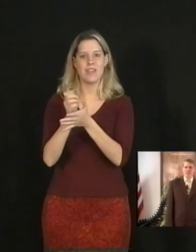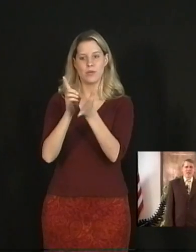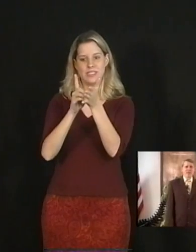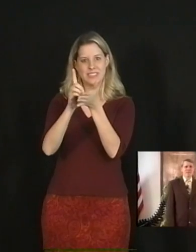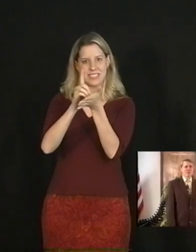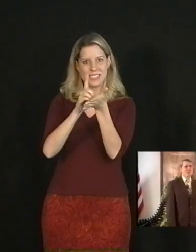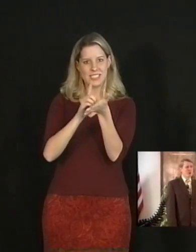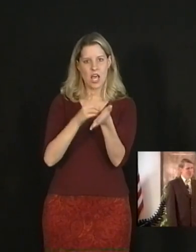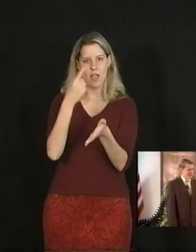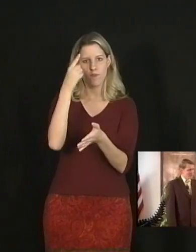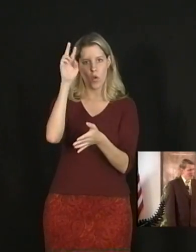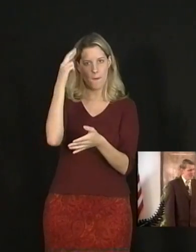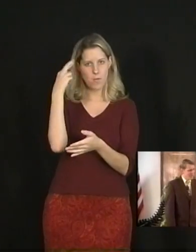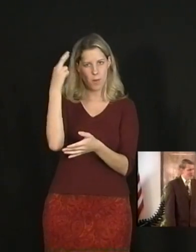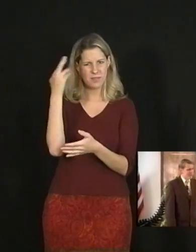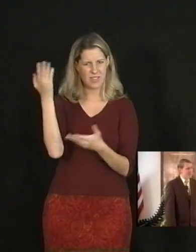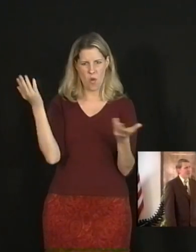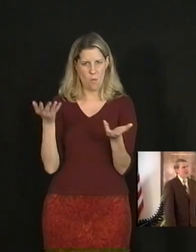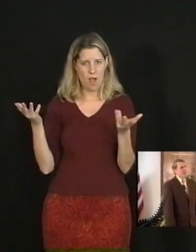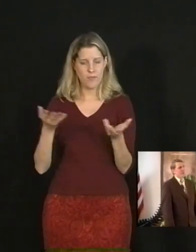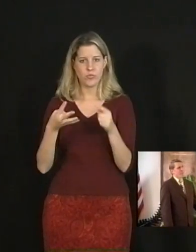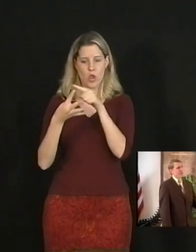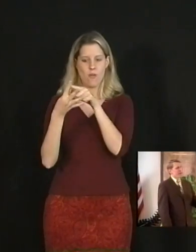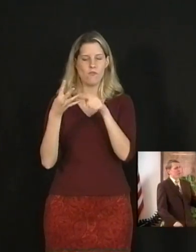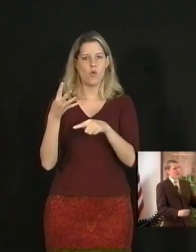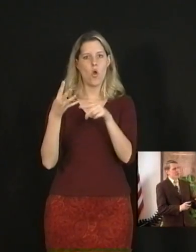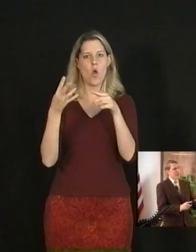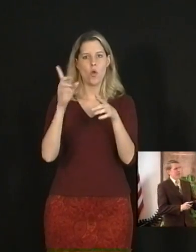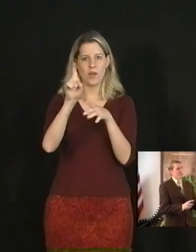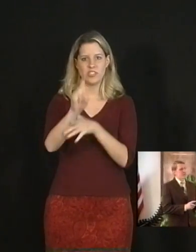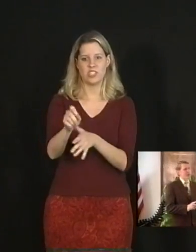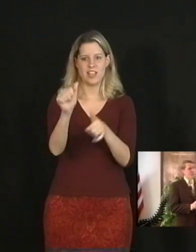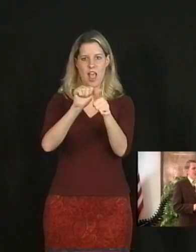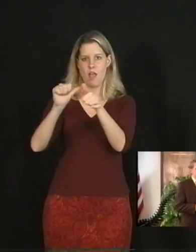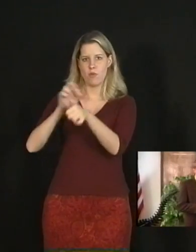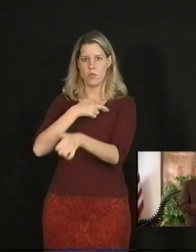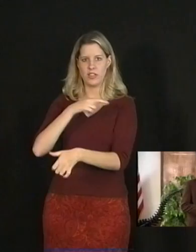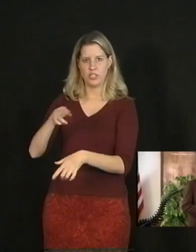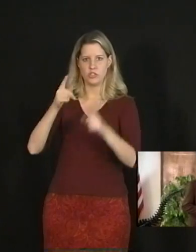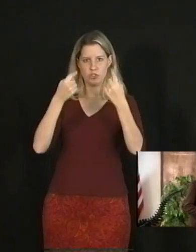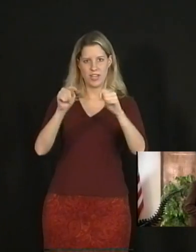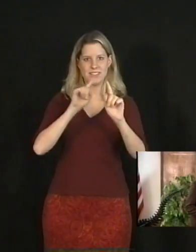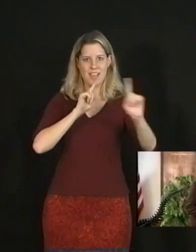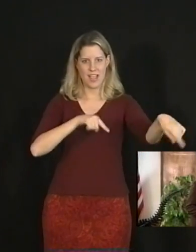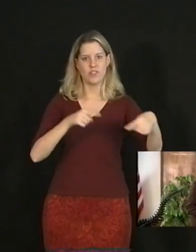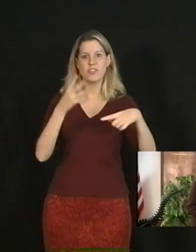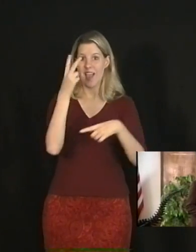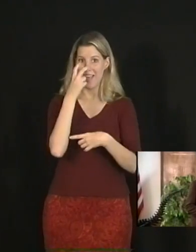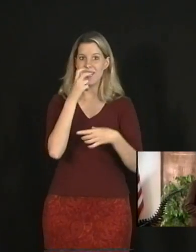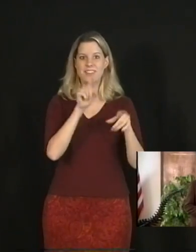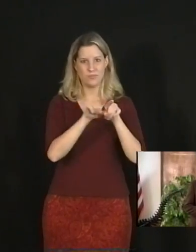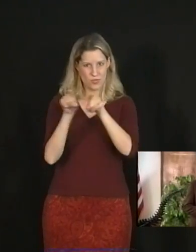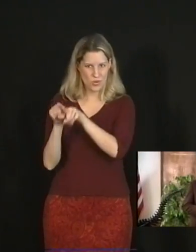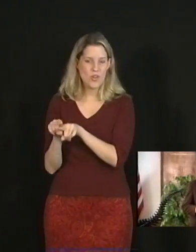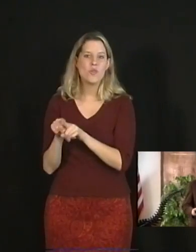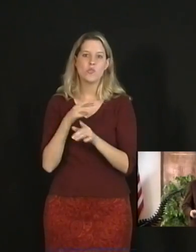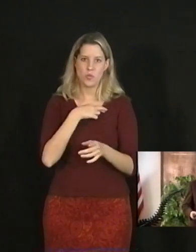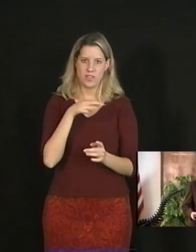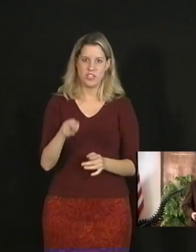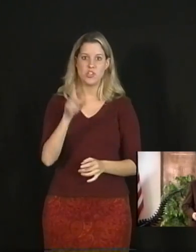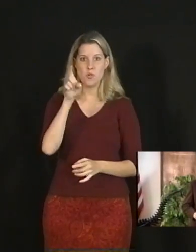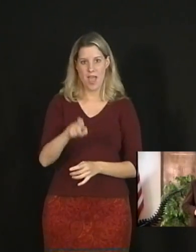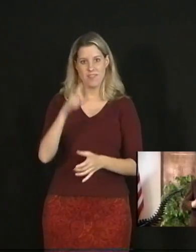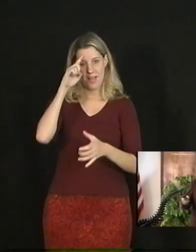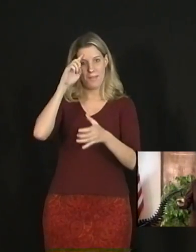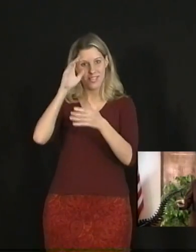You were designed for a purpose. Now, what is it? There are 4 great questions that every single religion in the world tries to answer. Even atheism, which is a